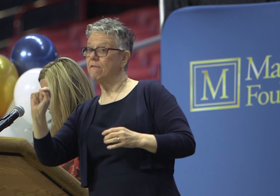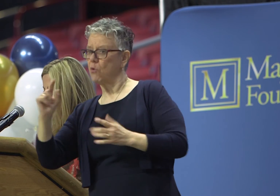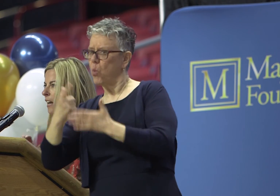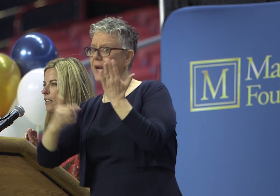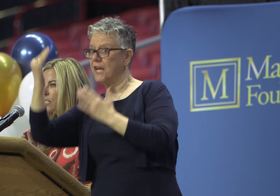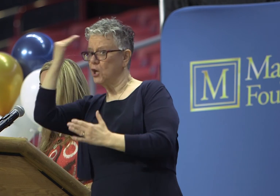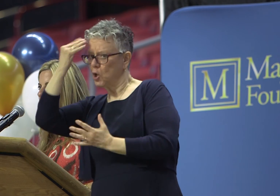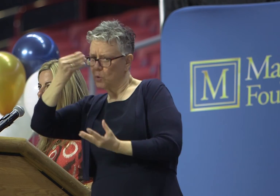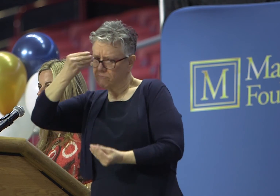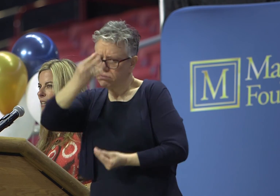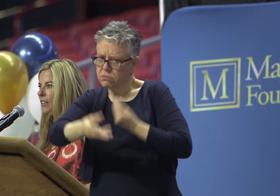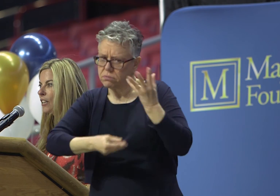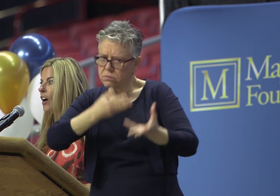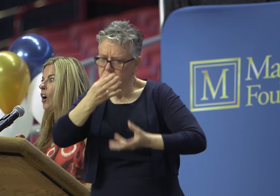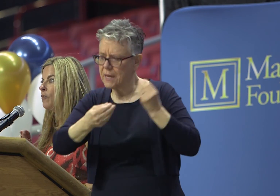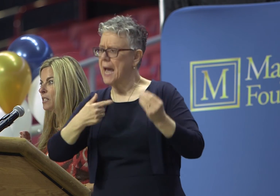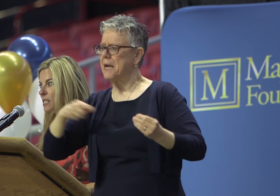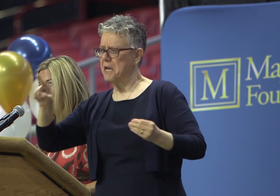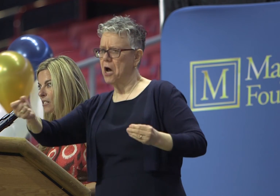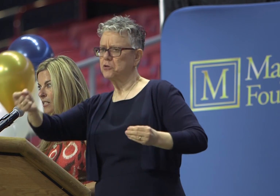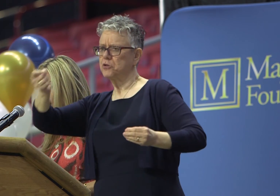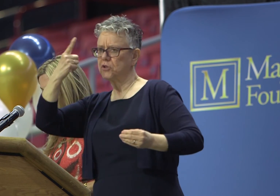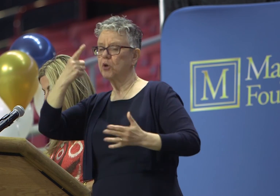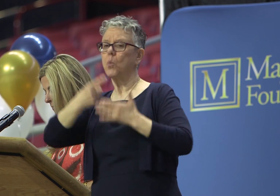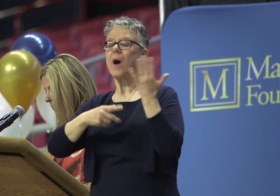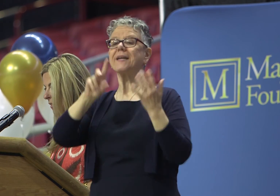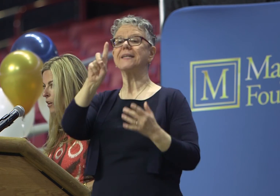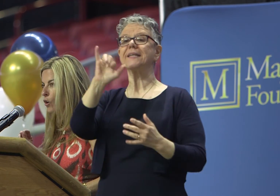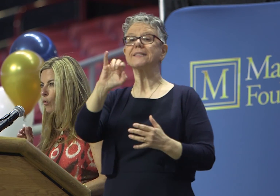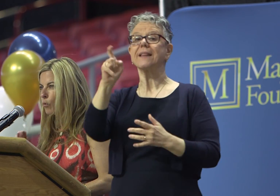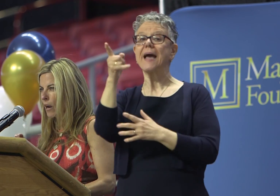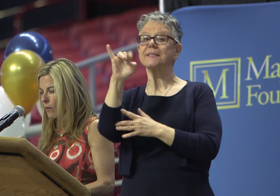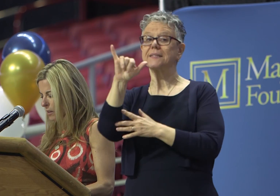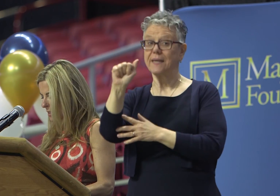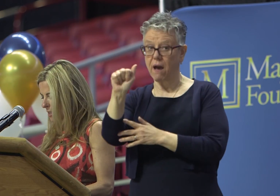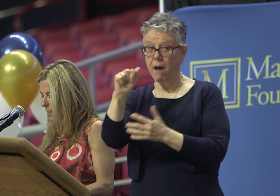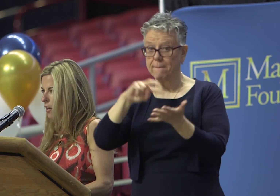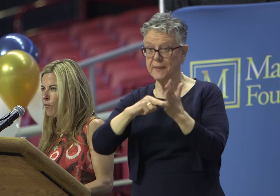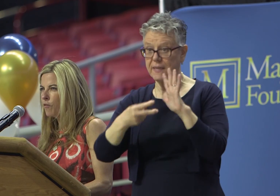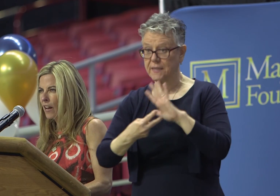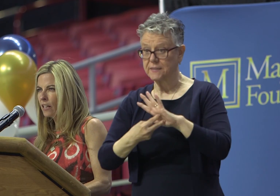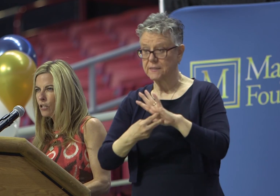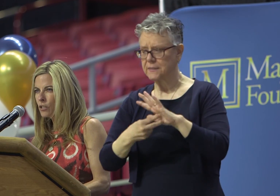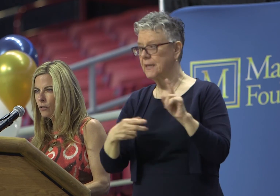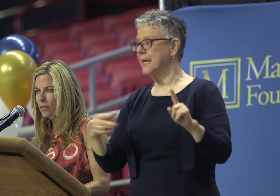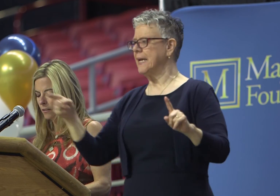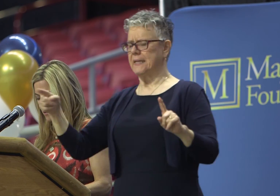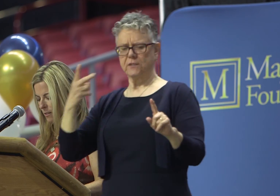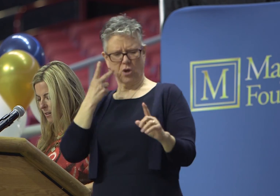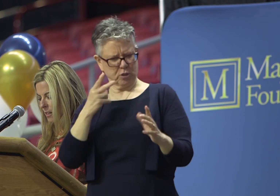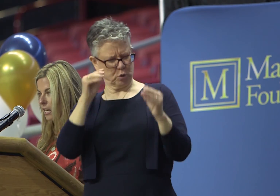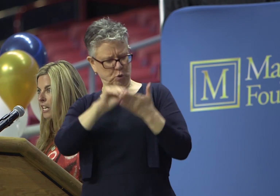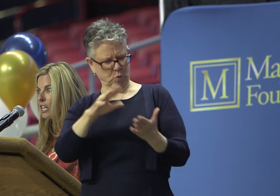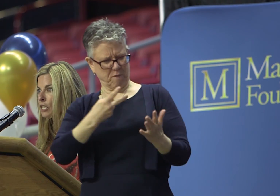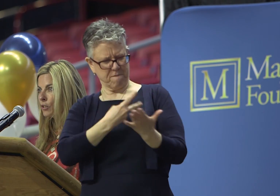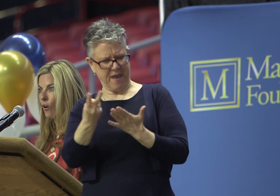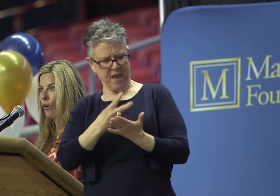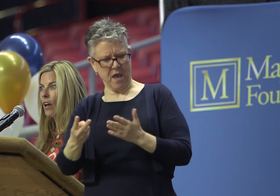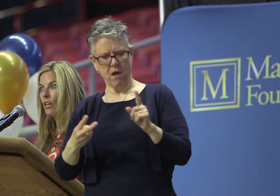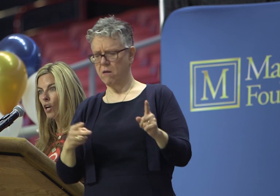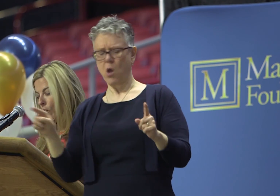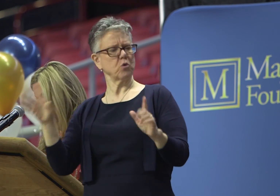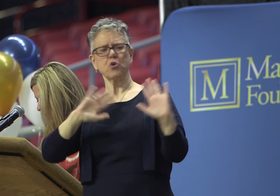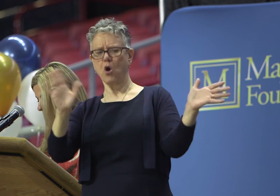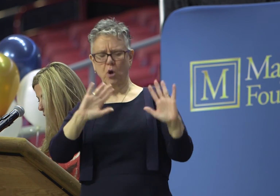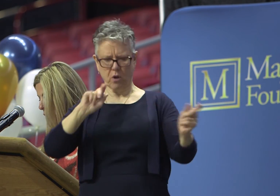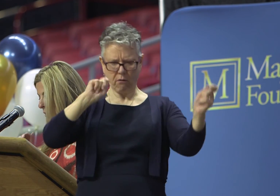knowledge and his understanding of dyslexia. Rather than seeing a failing student, he saw